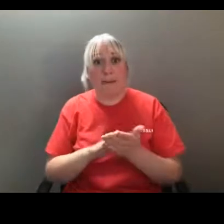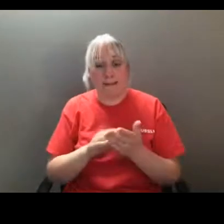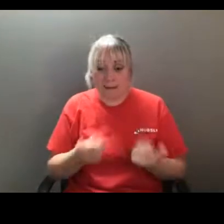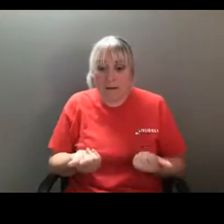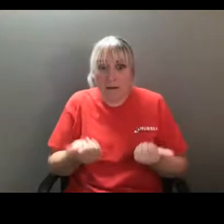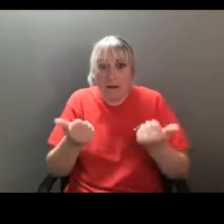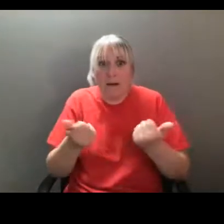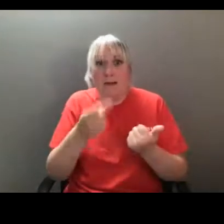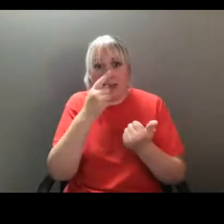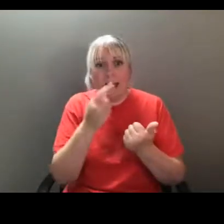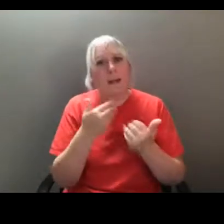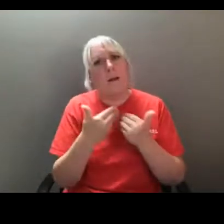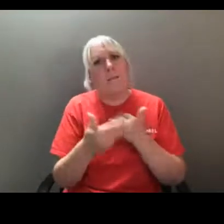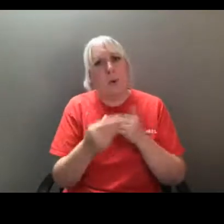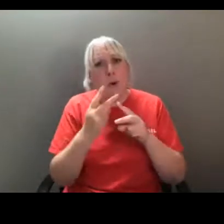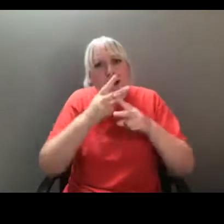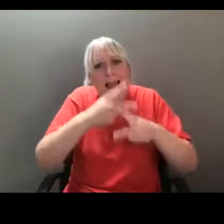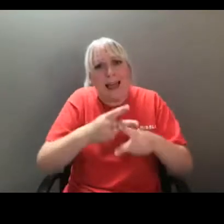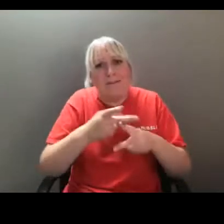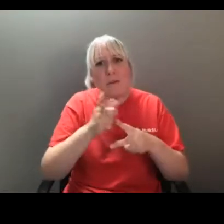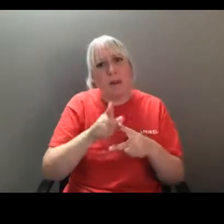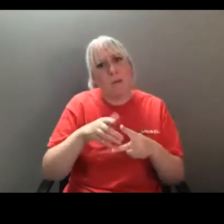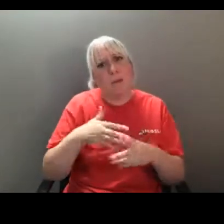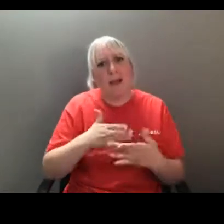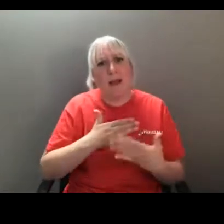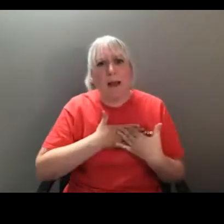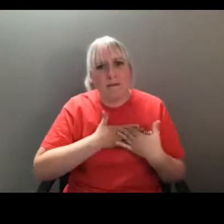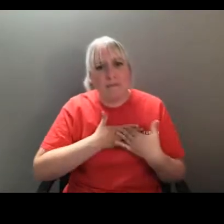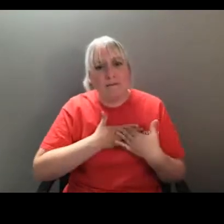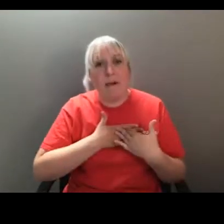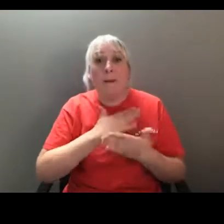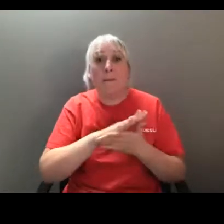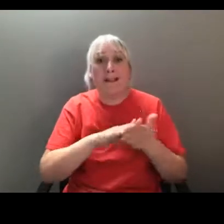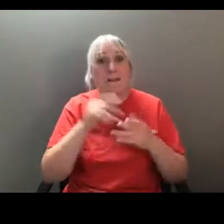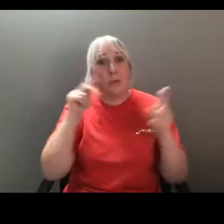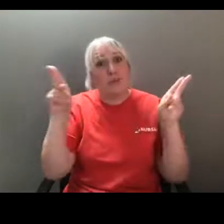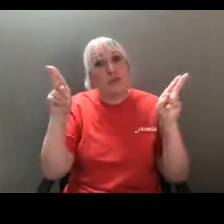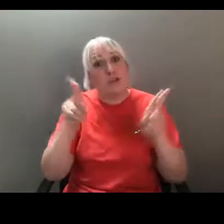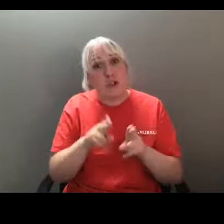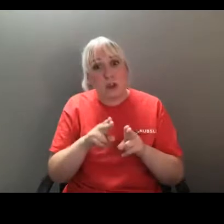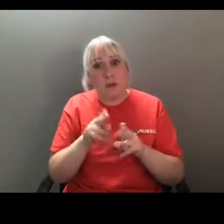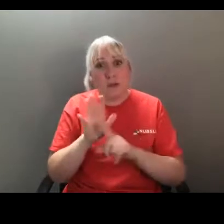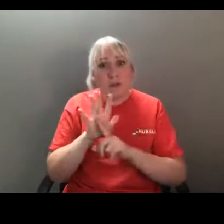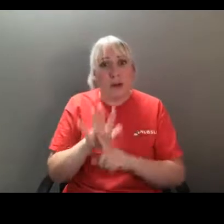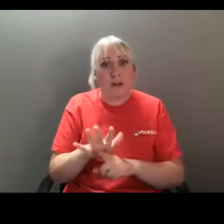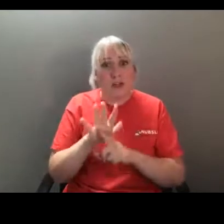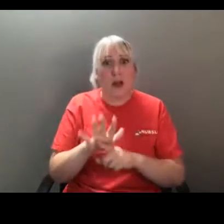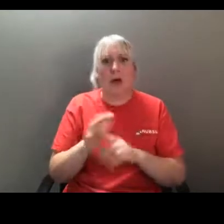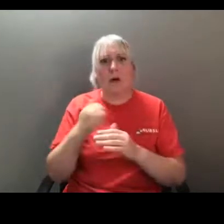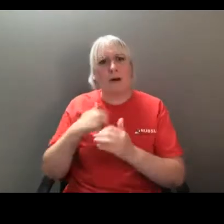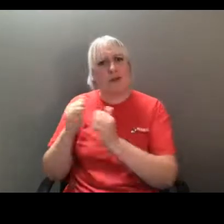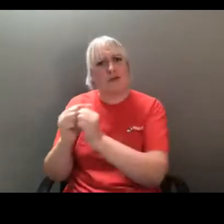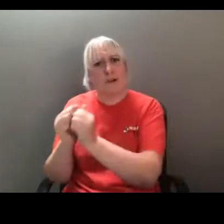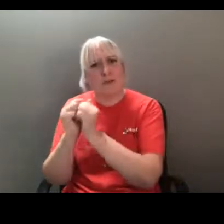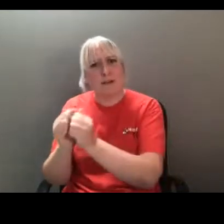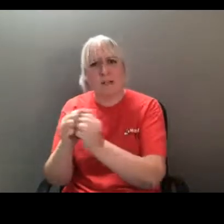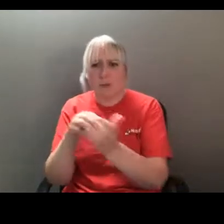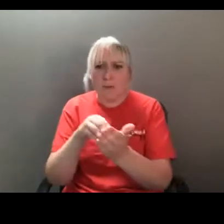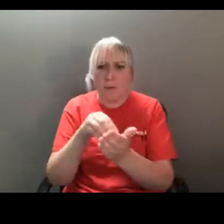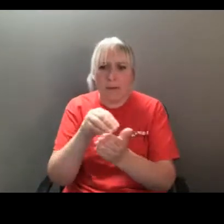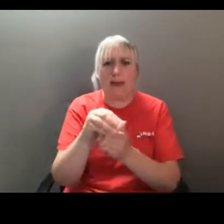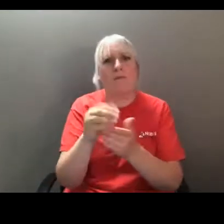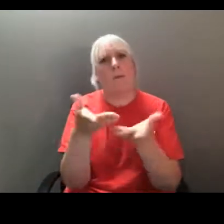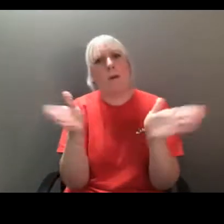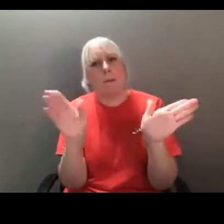in caring for those they love, thereby, incidentally, reducing pressure on the Treasury to pay for public and private carers.